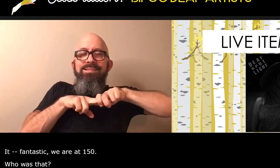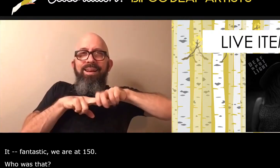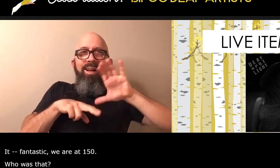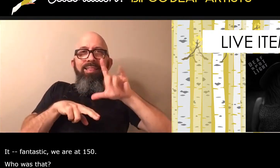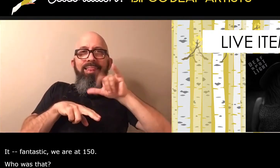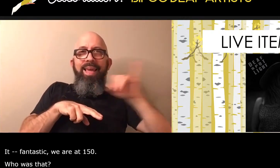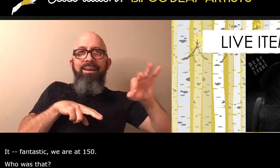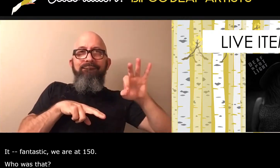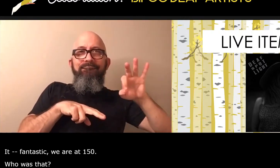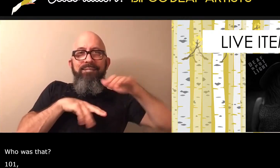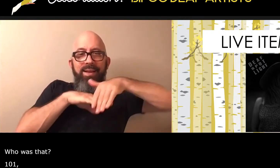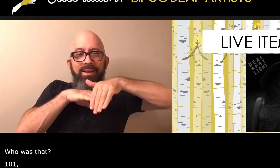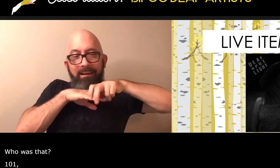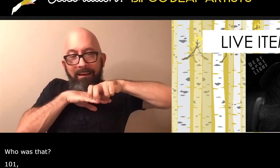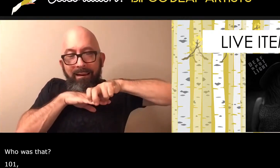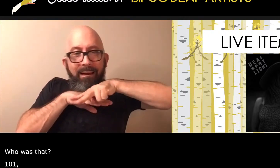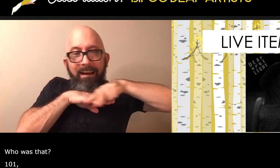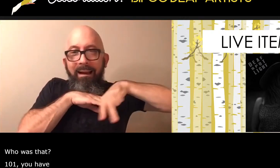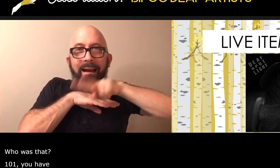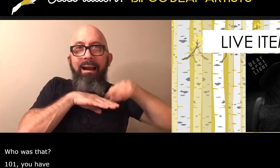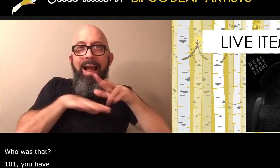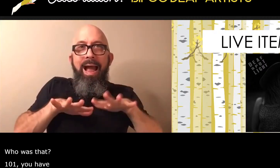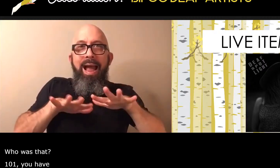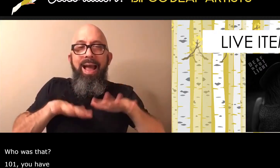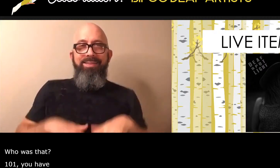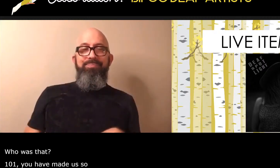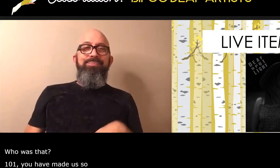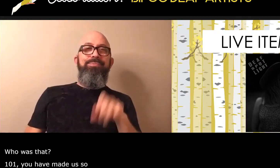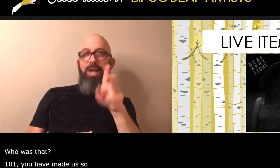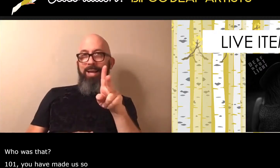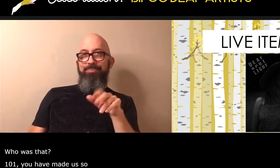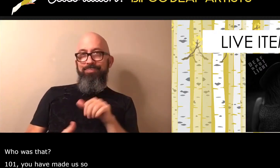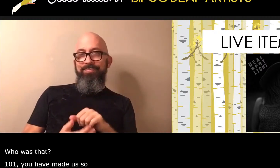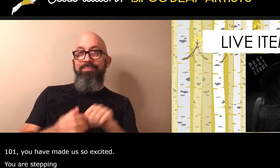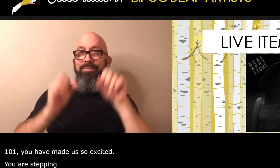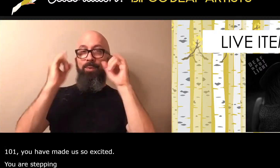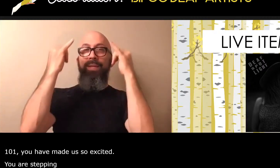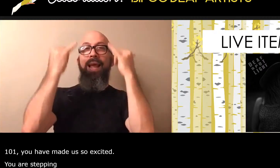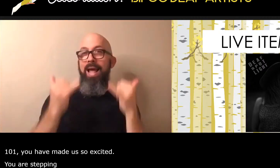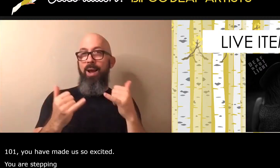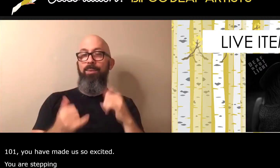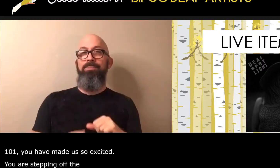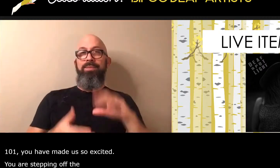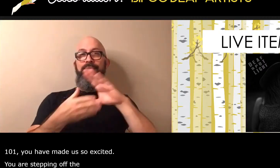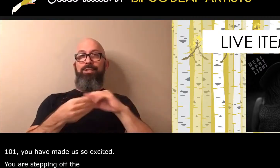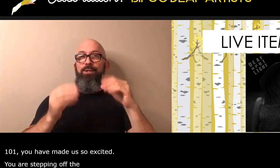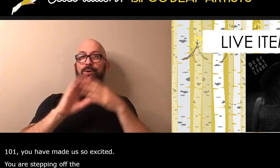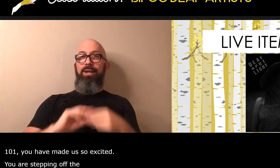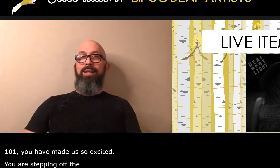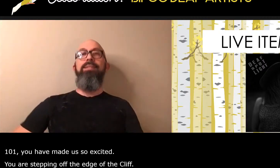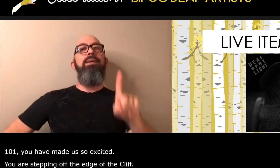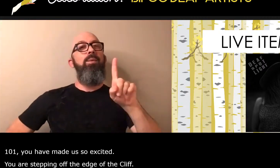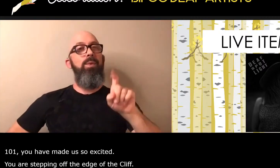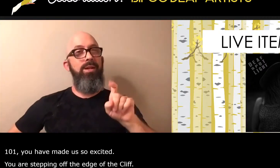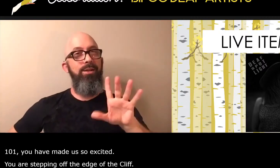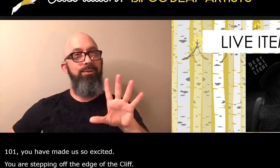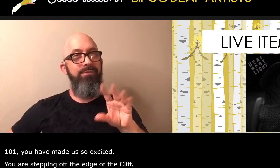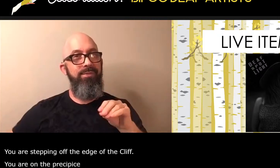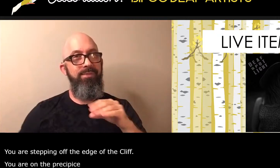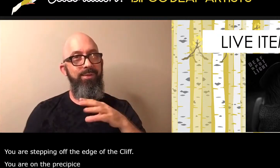You have made us so excited. You're stepping off the edge of the cliff. You are on the precipice.